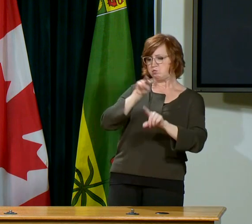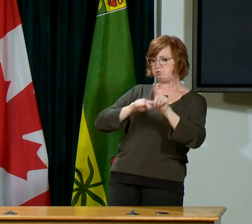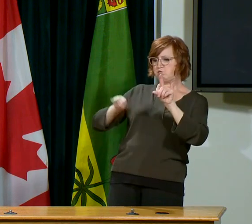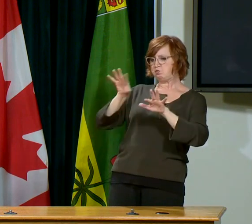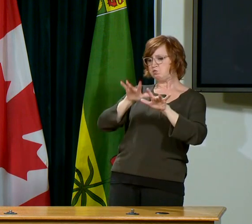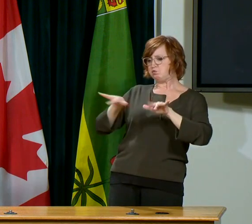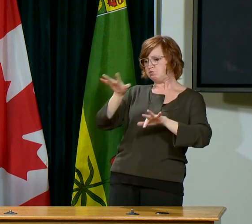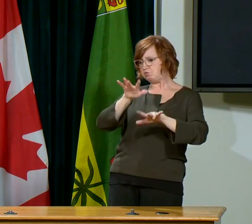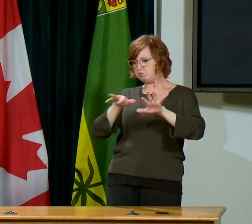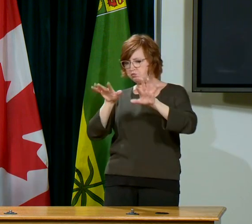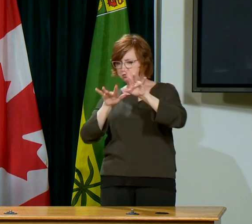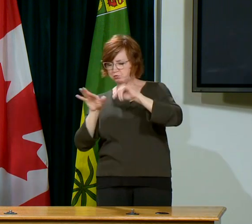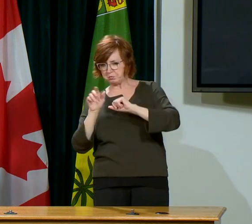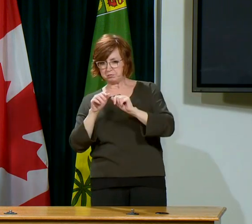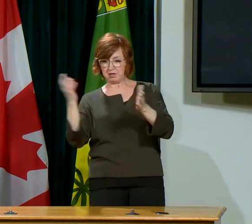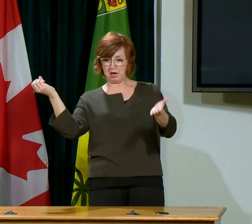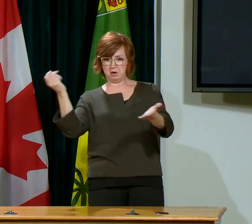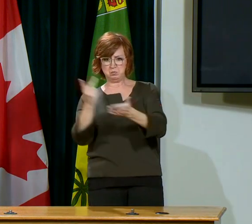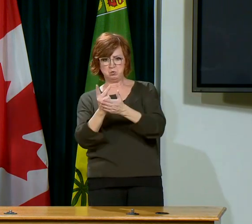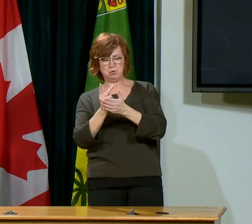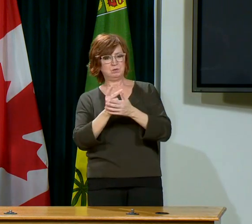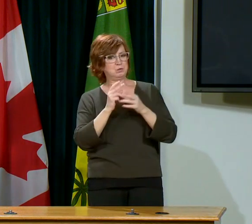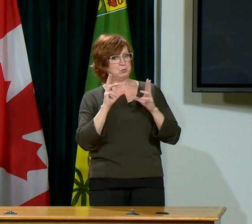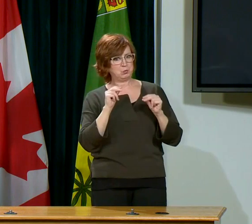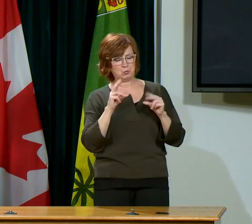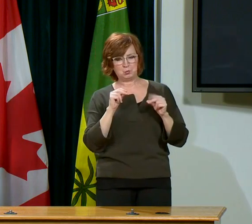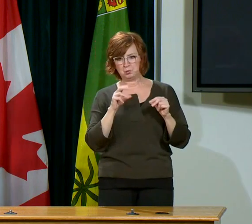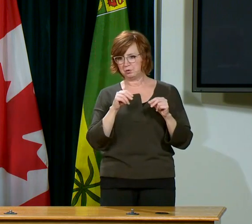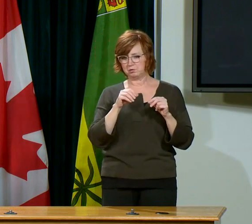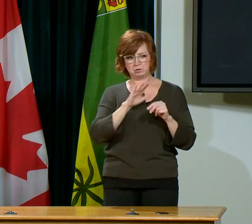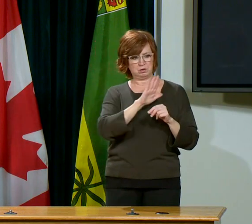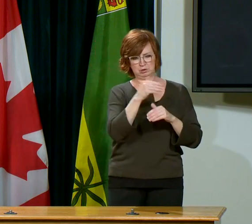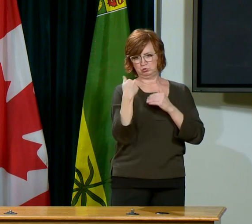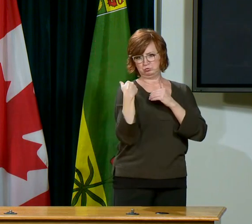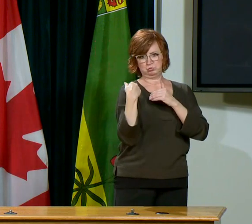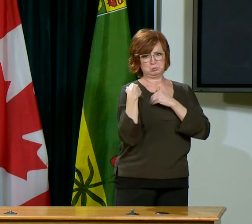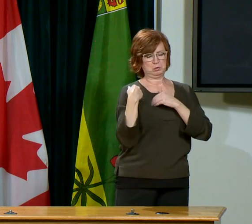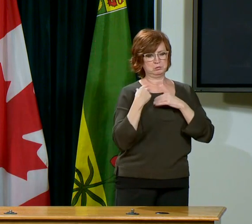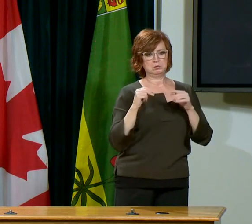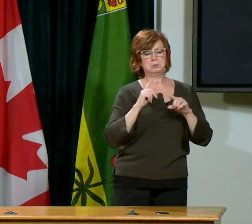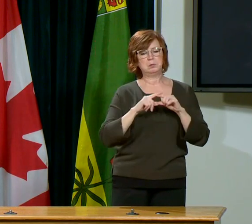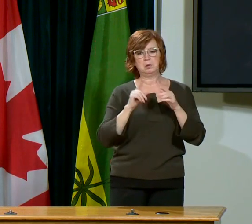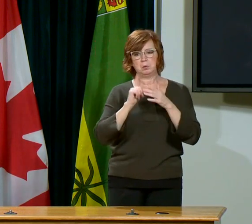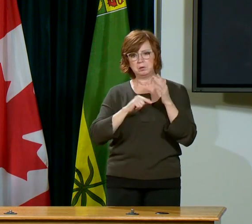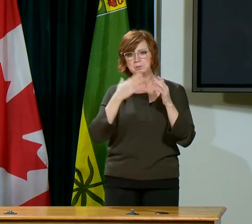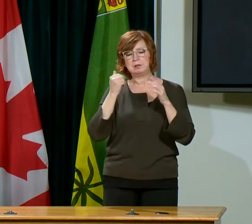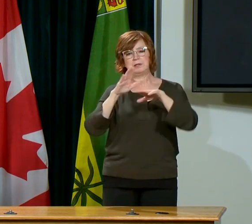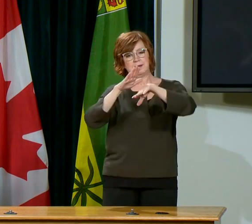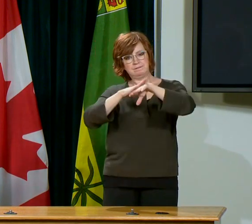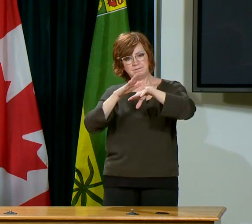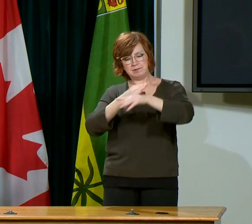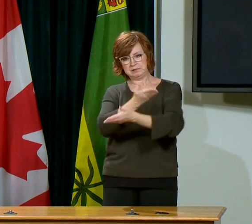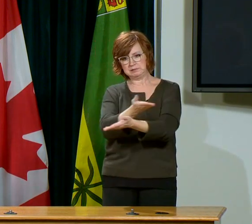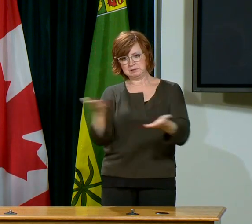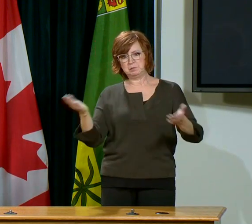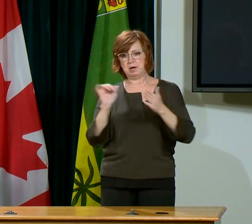the advice of how to best run these events and protect the public from doing these types of things. Question in the room?